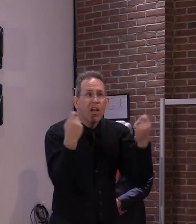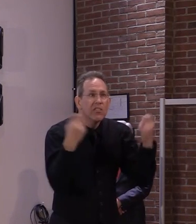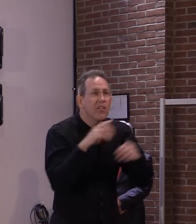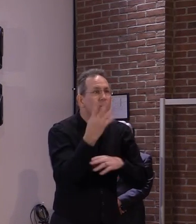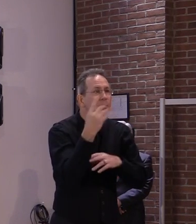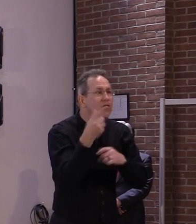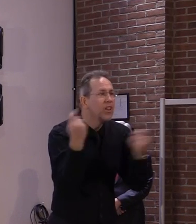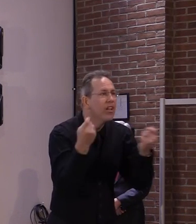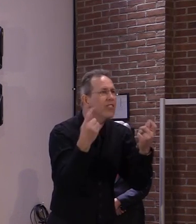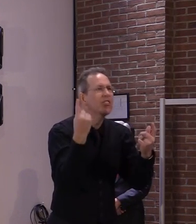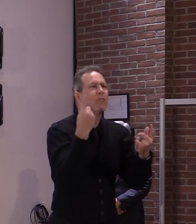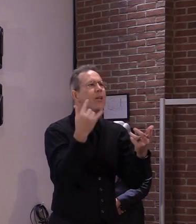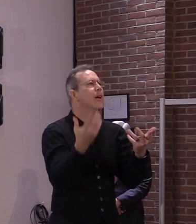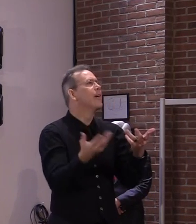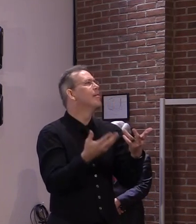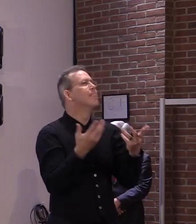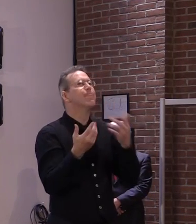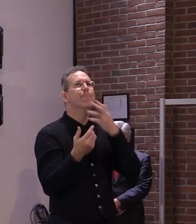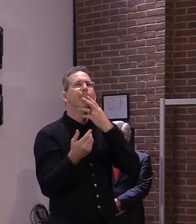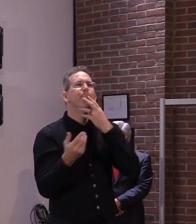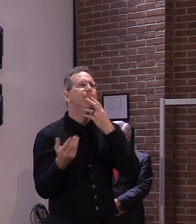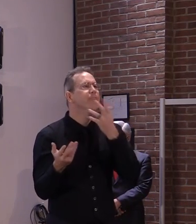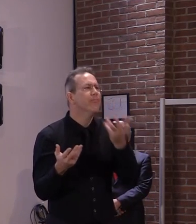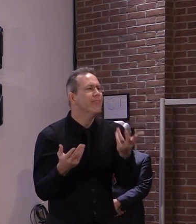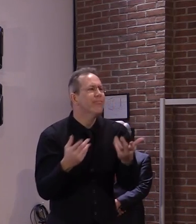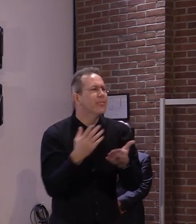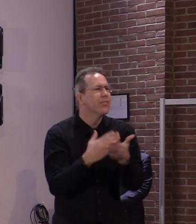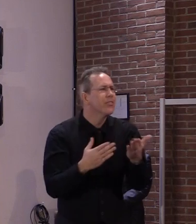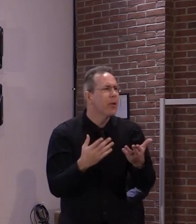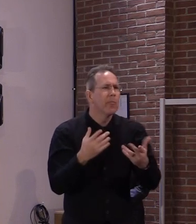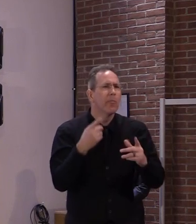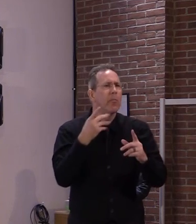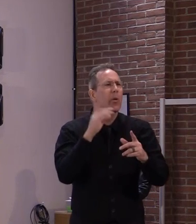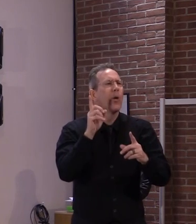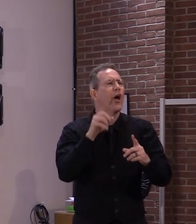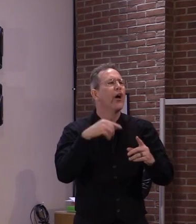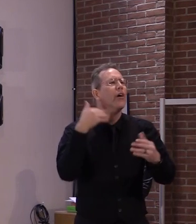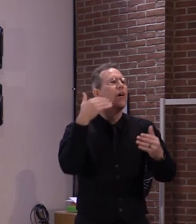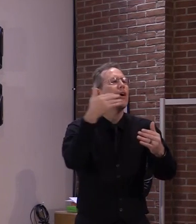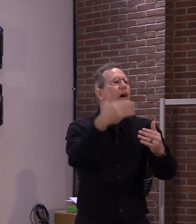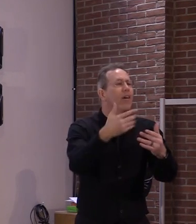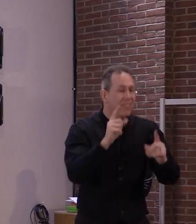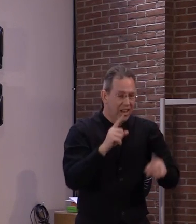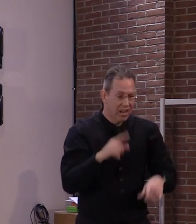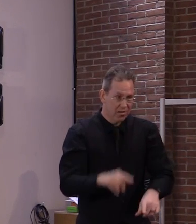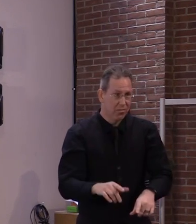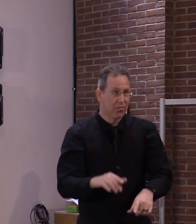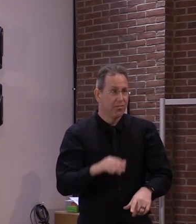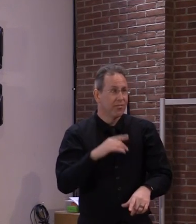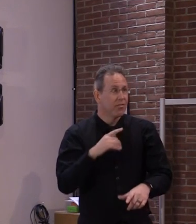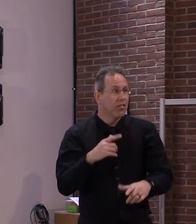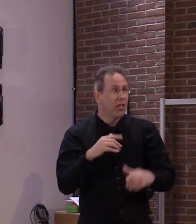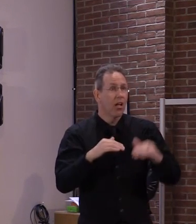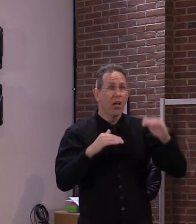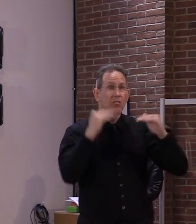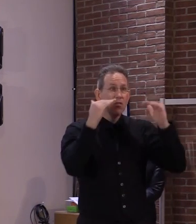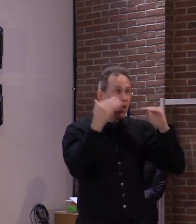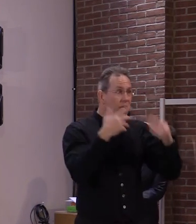point at which enough adults will be vaccinated in the general population that the restrictions on them will ease?